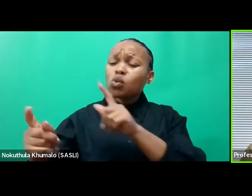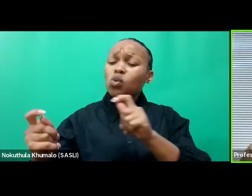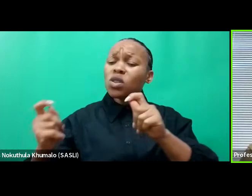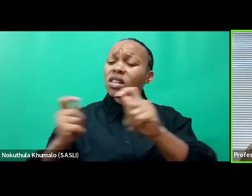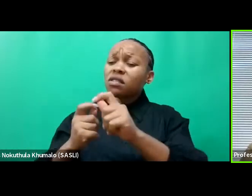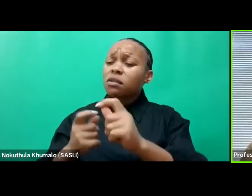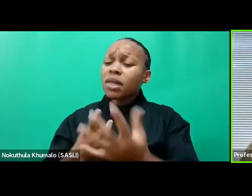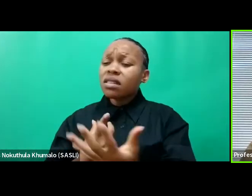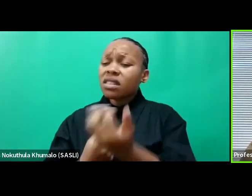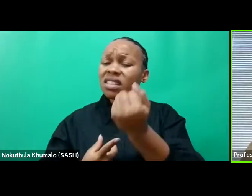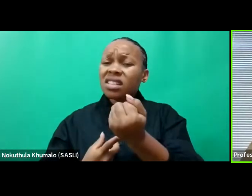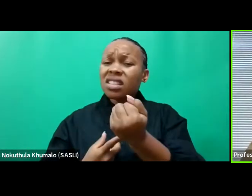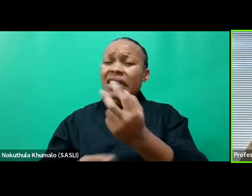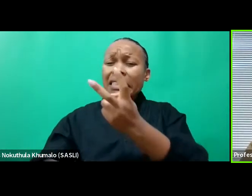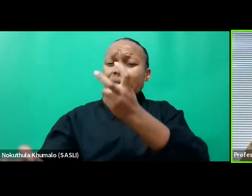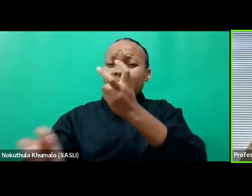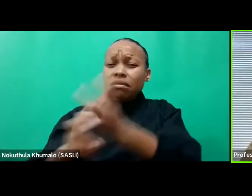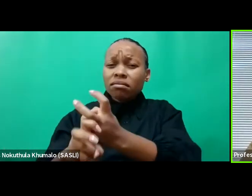road?